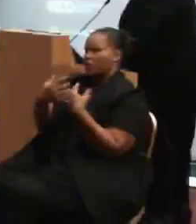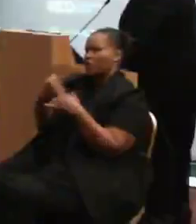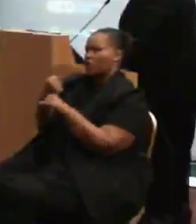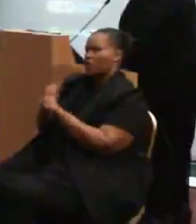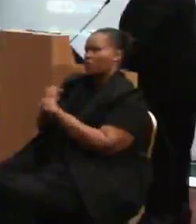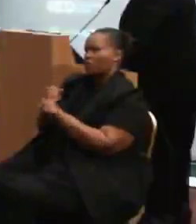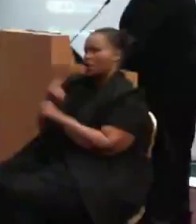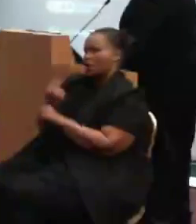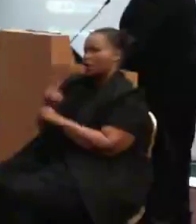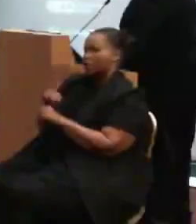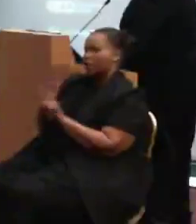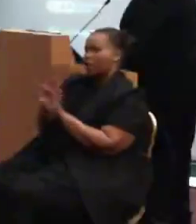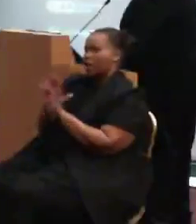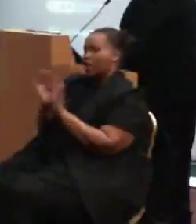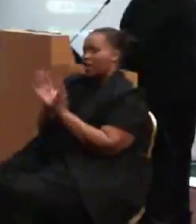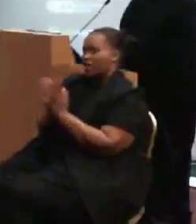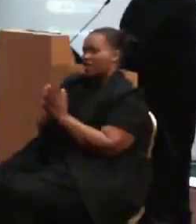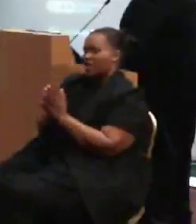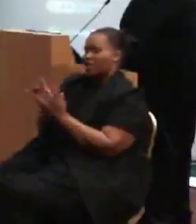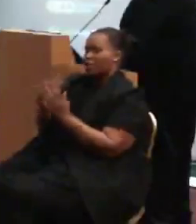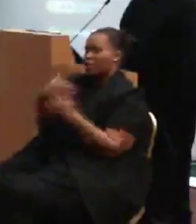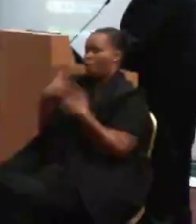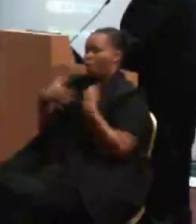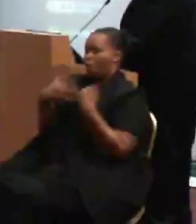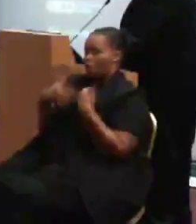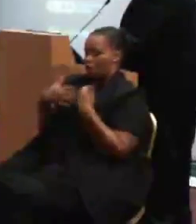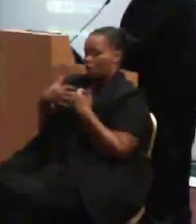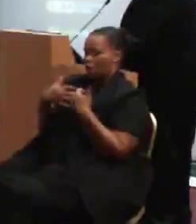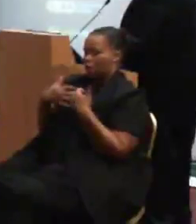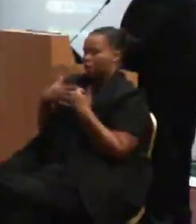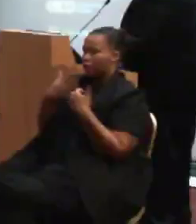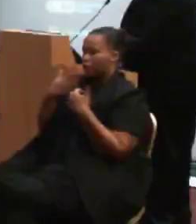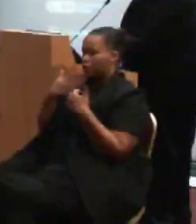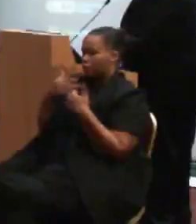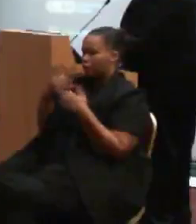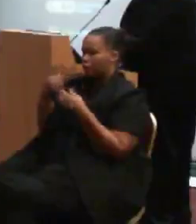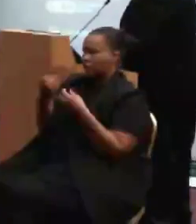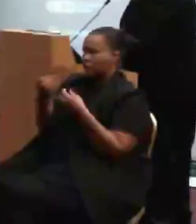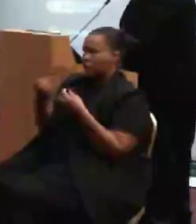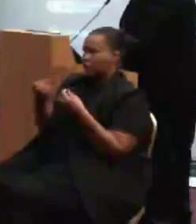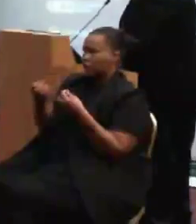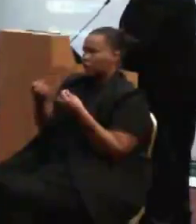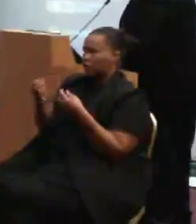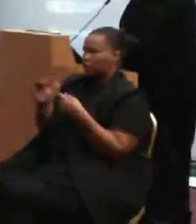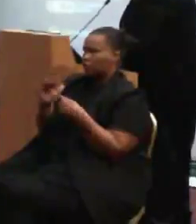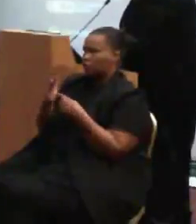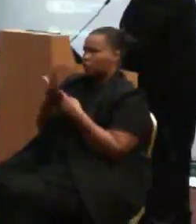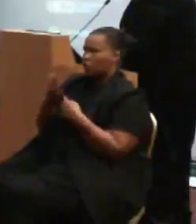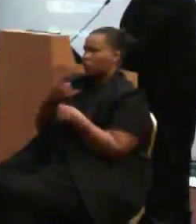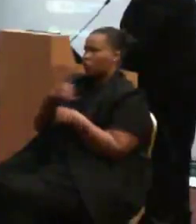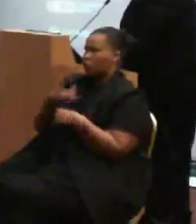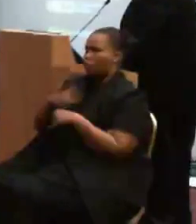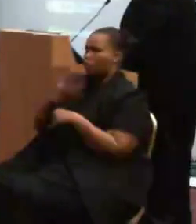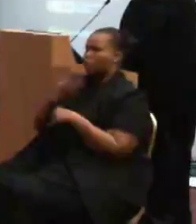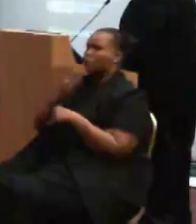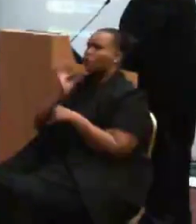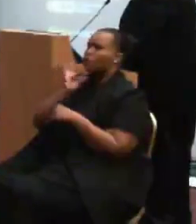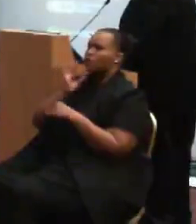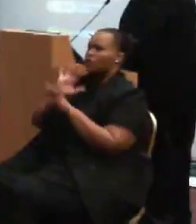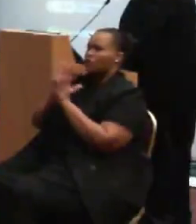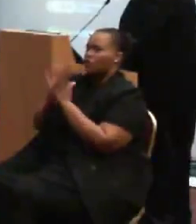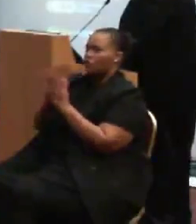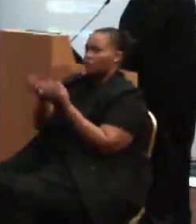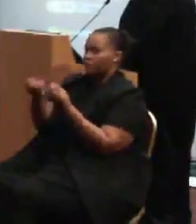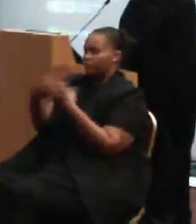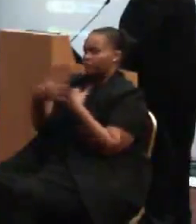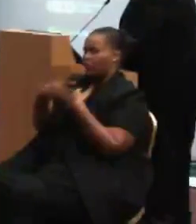that we are concerned about in the application. So we are likely to see some form of a revised application that is closer to reality. But we also